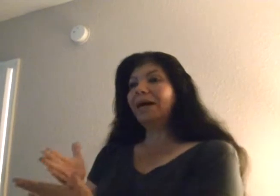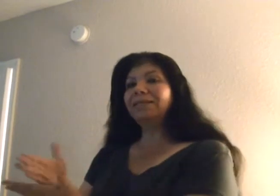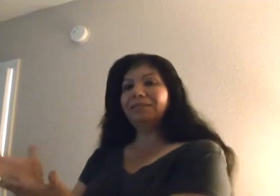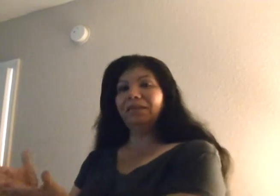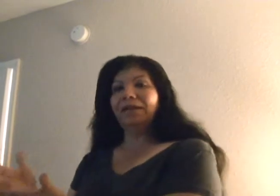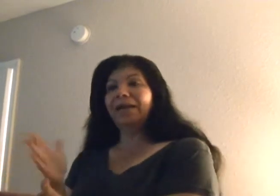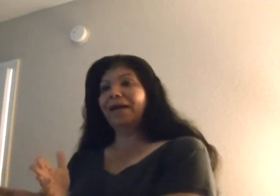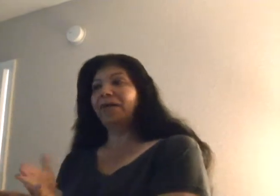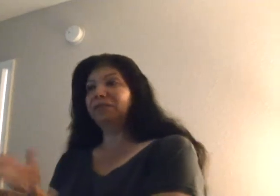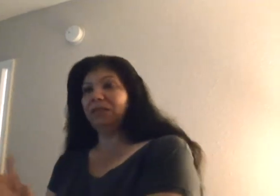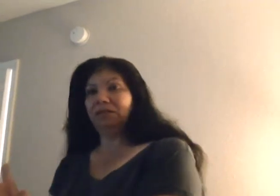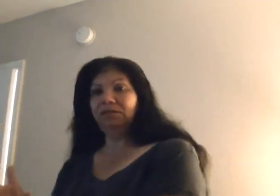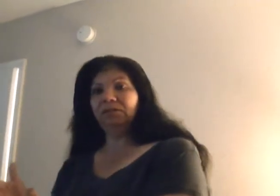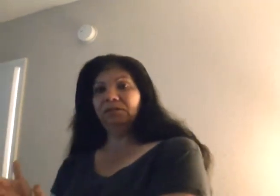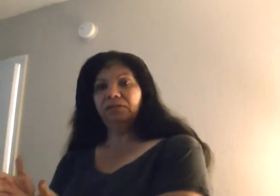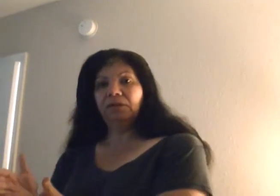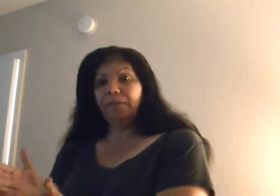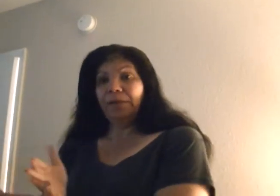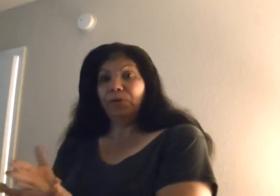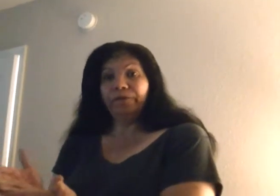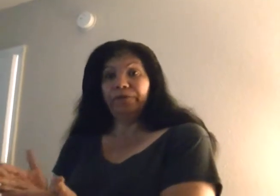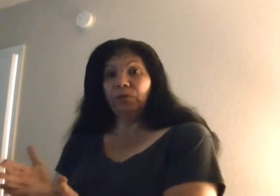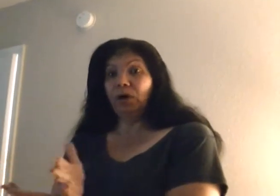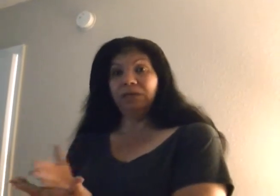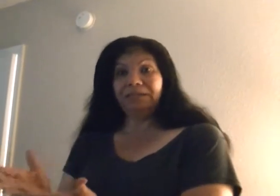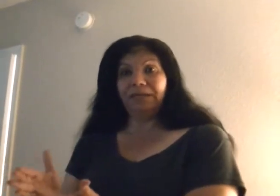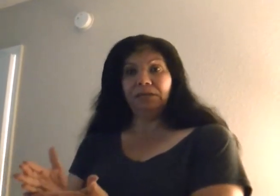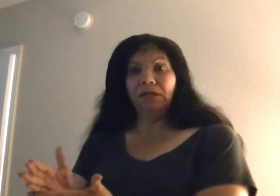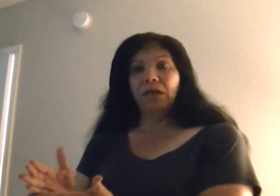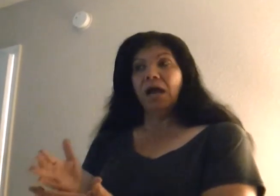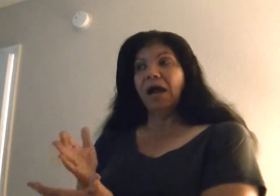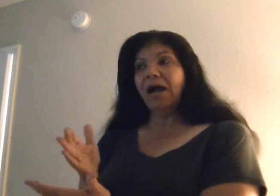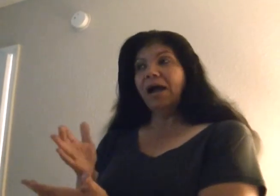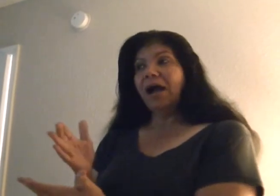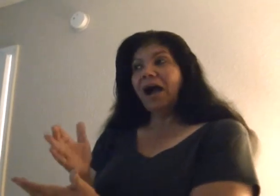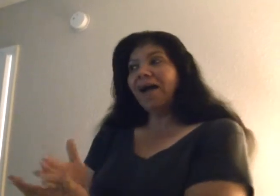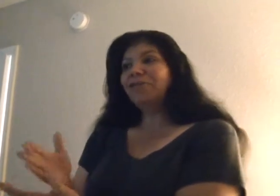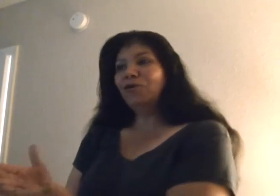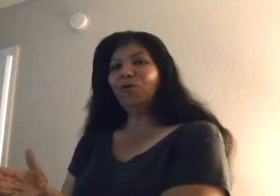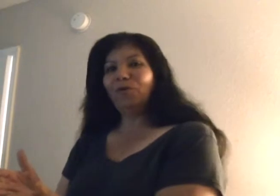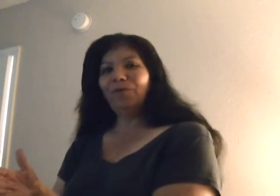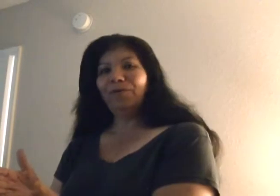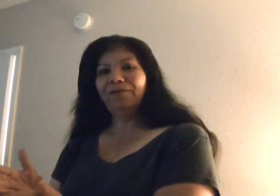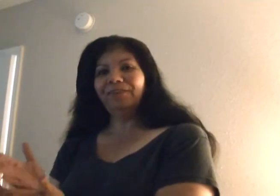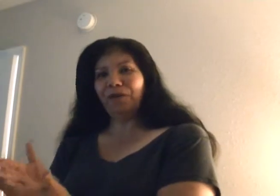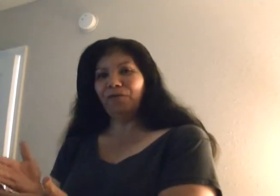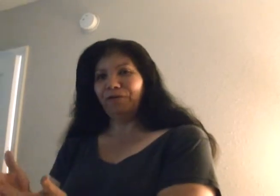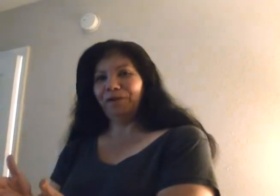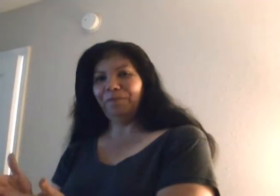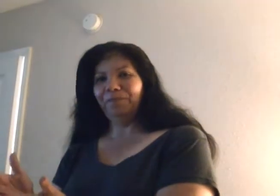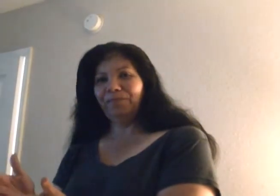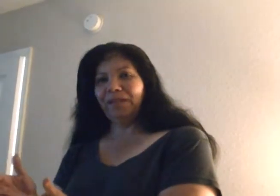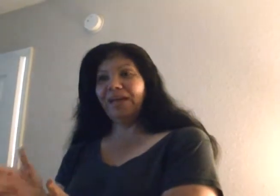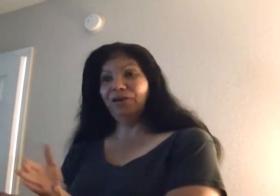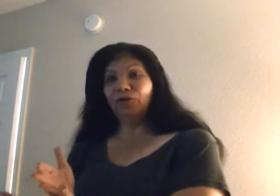I sin, and I have sinned. I'm not perfect. We all sin. Mm-hmm. I know that I've hurt Him, and it hurts